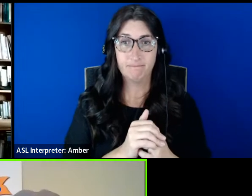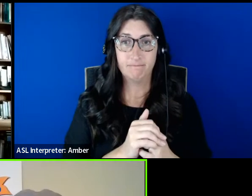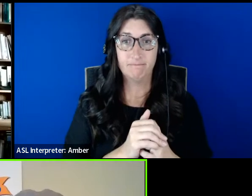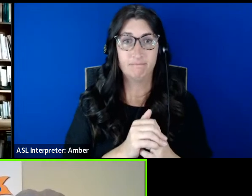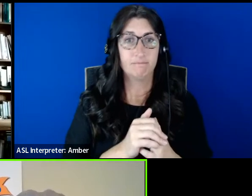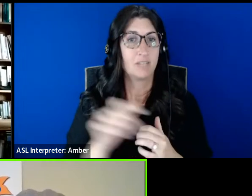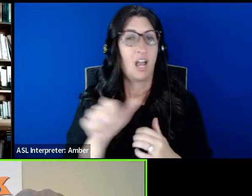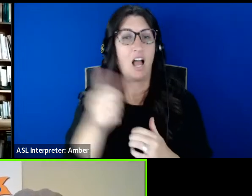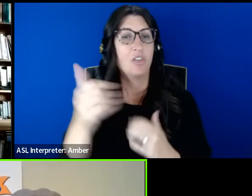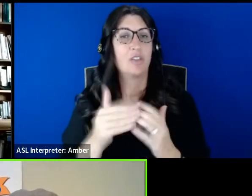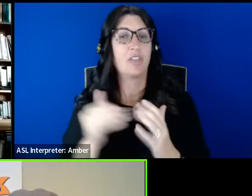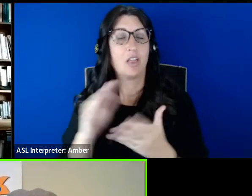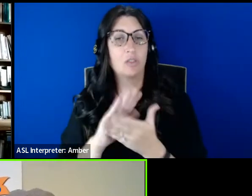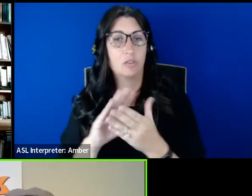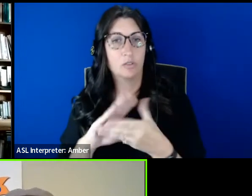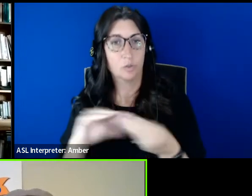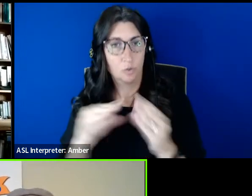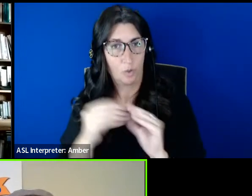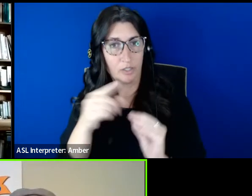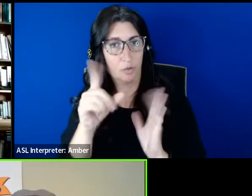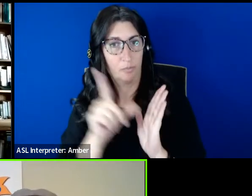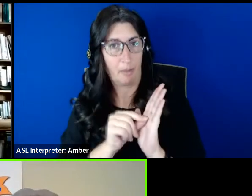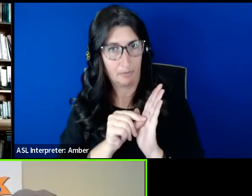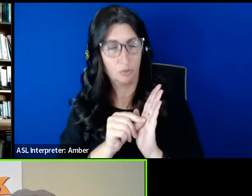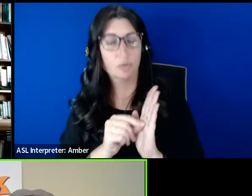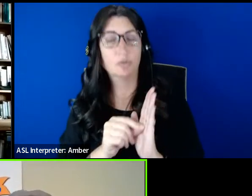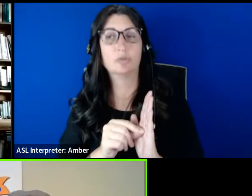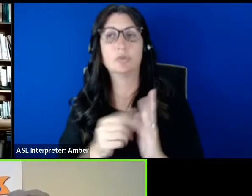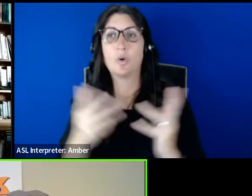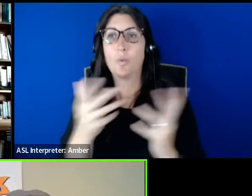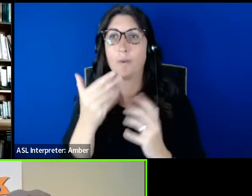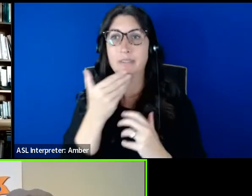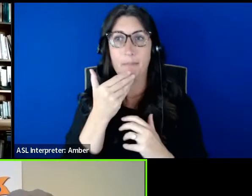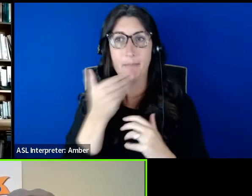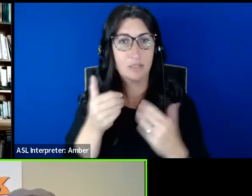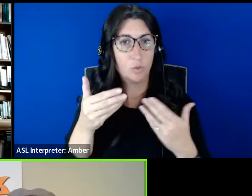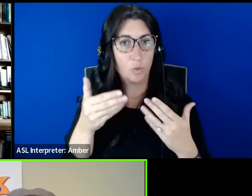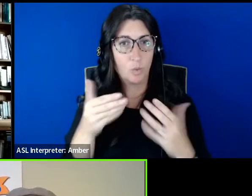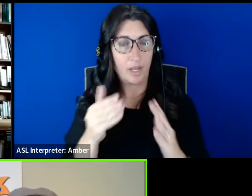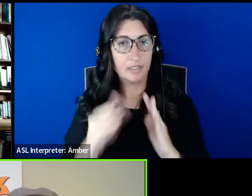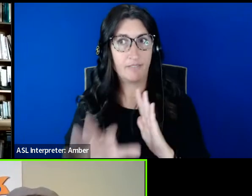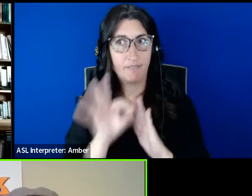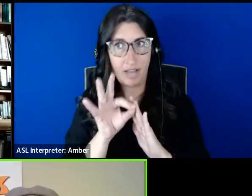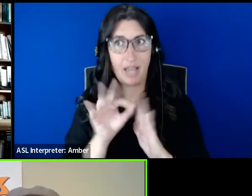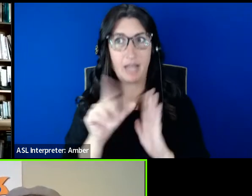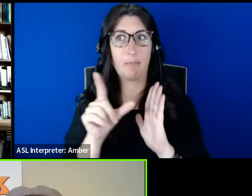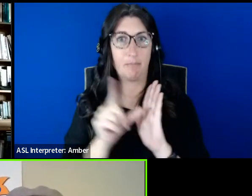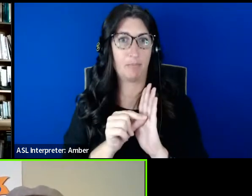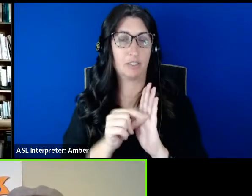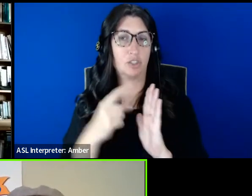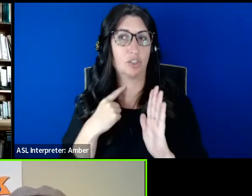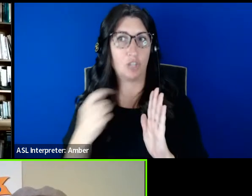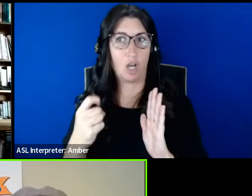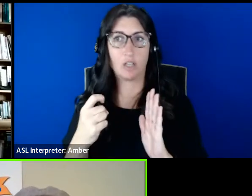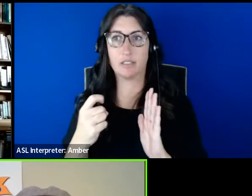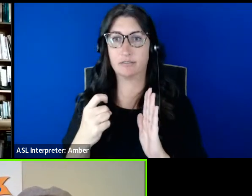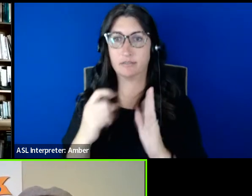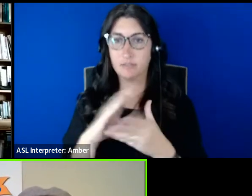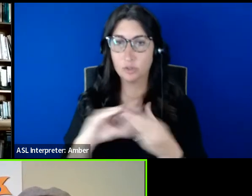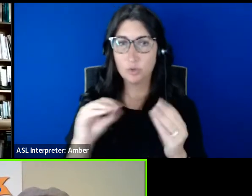besides the stories that you've published, what are the best ways to find published Tongan stories or resources?